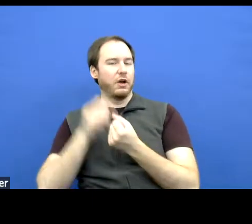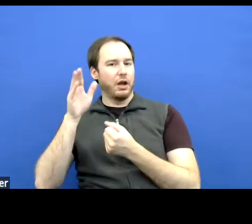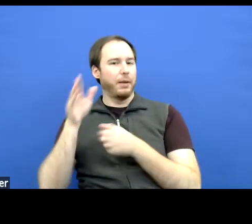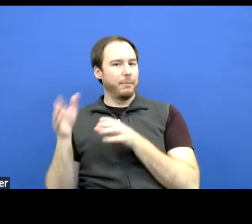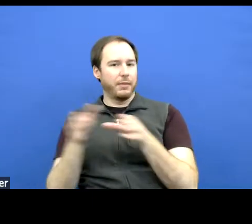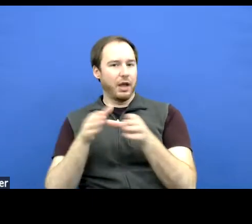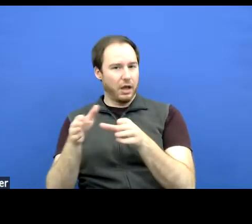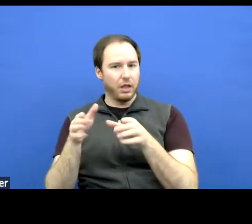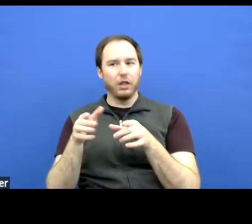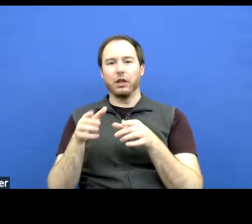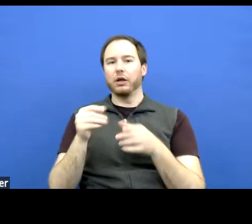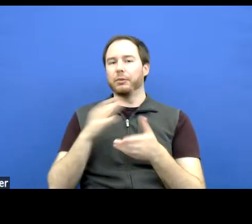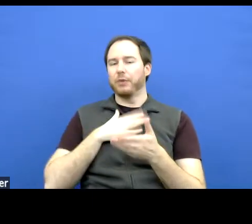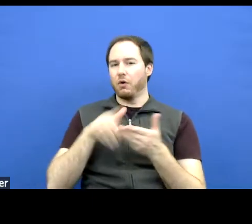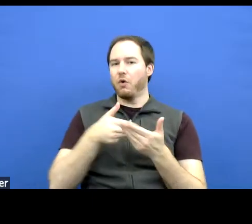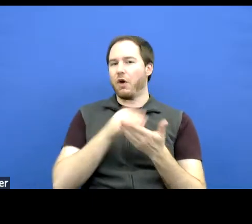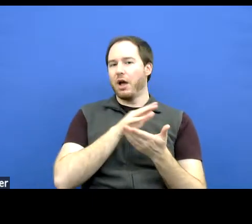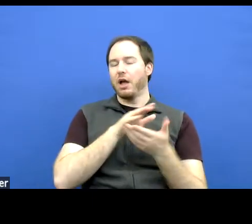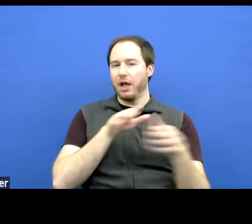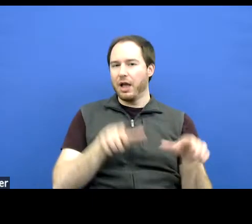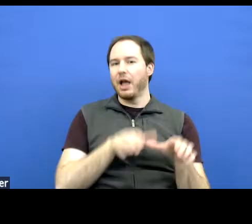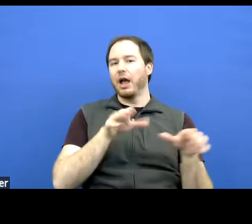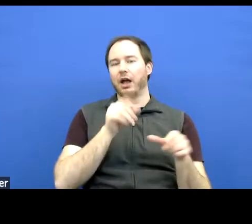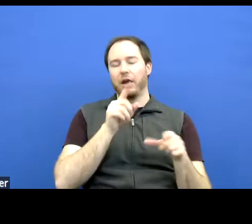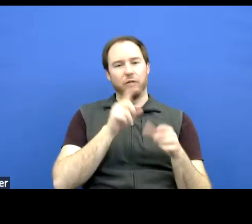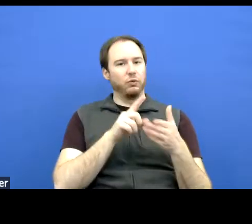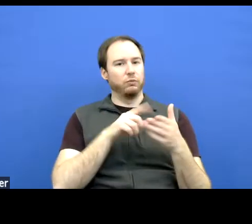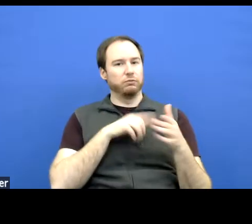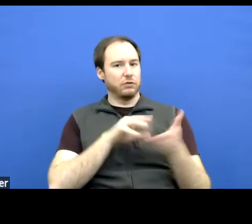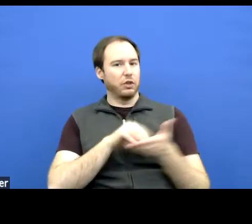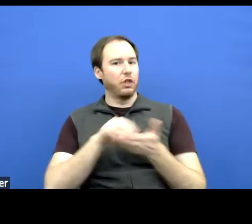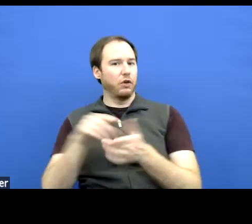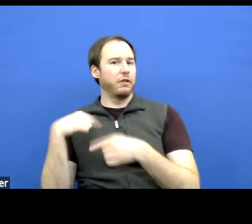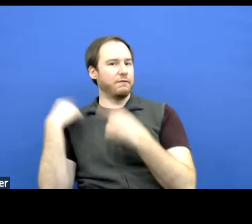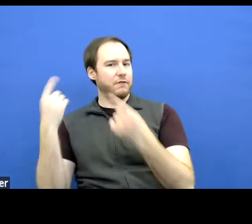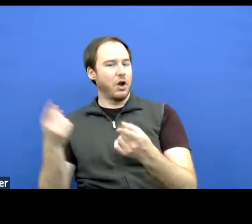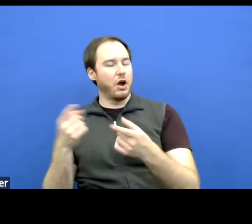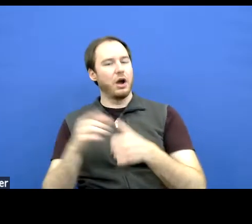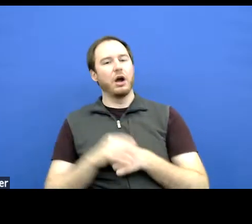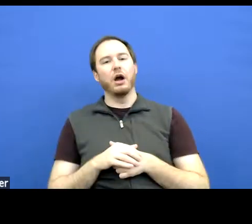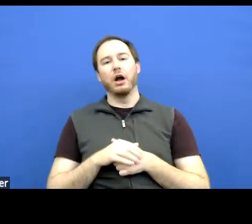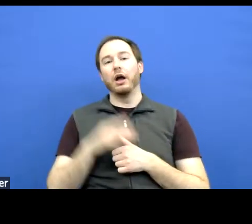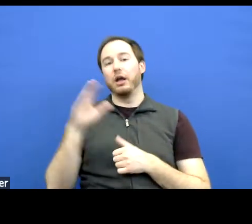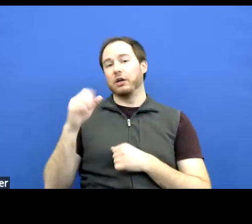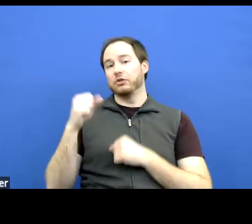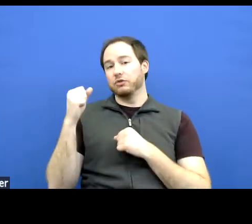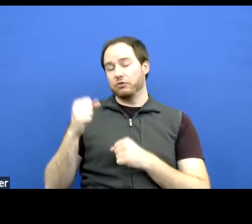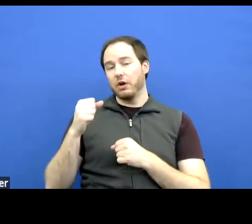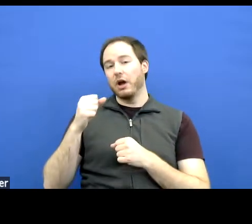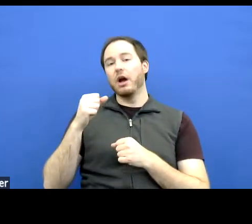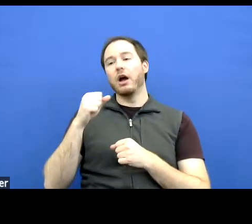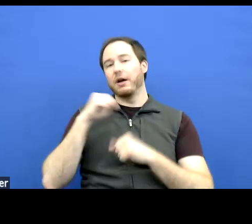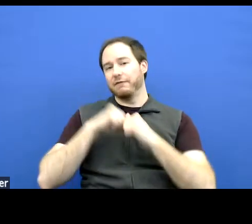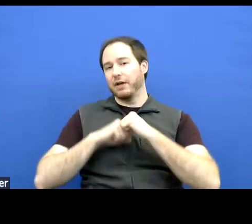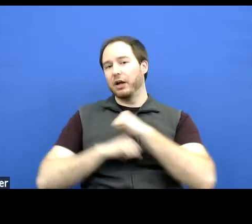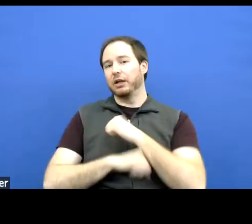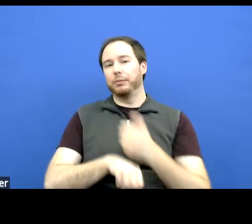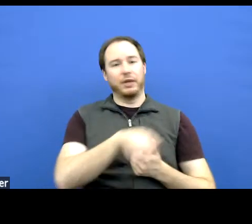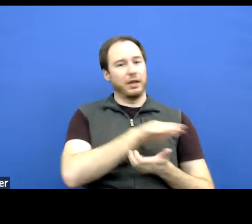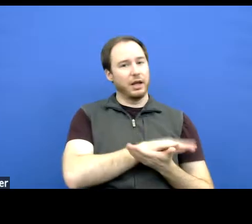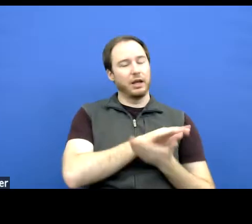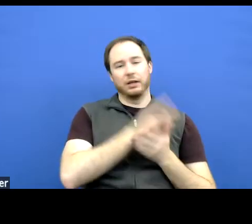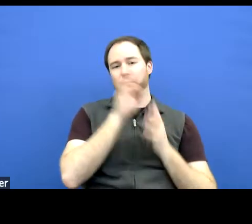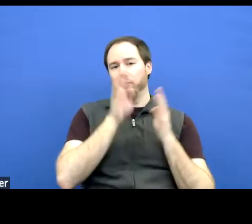while carrying on with all the activities and passions I've picked up thus far. With his strong foundation in academics,